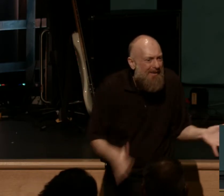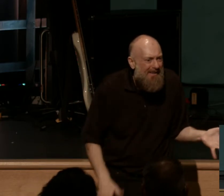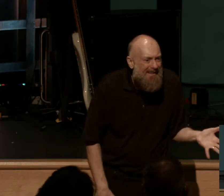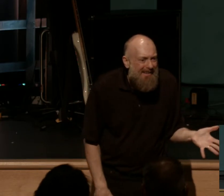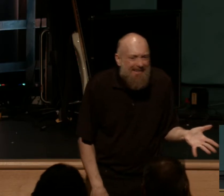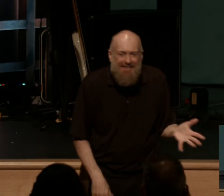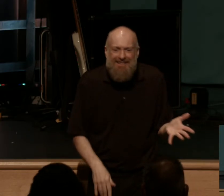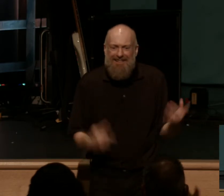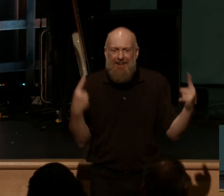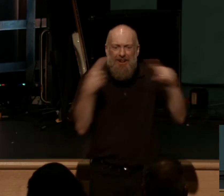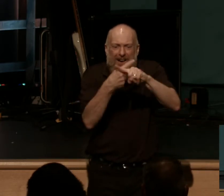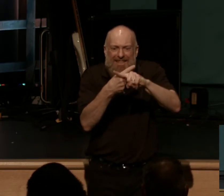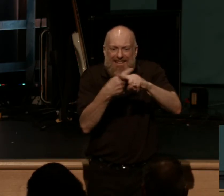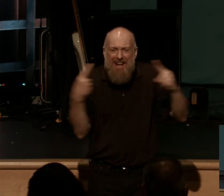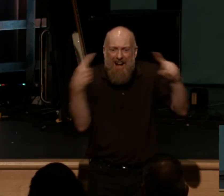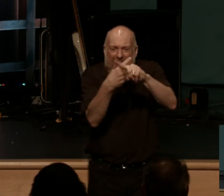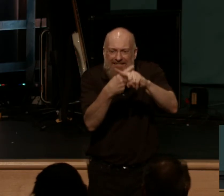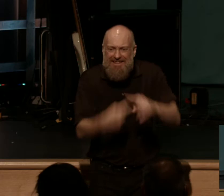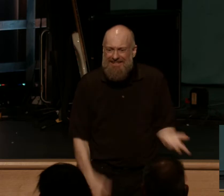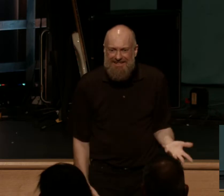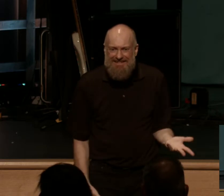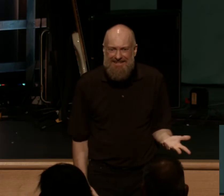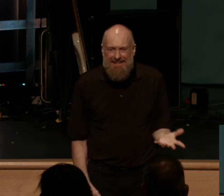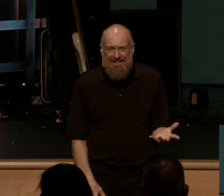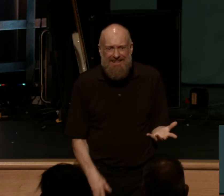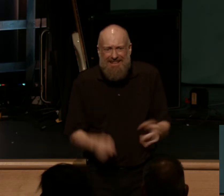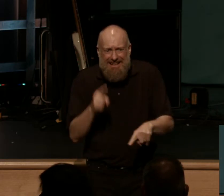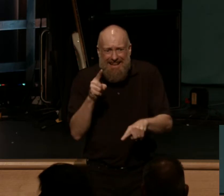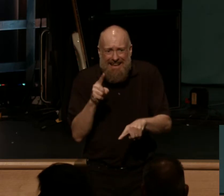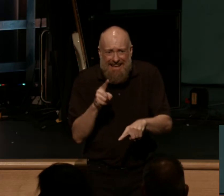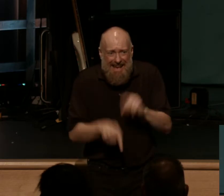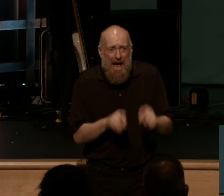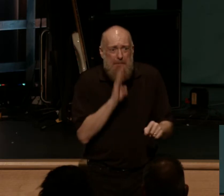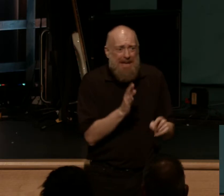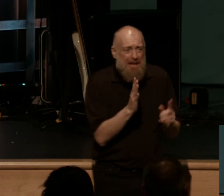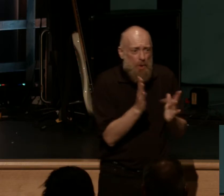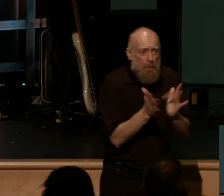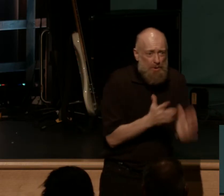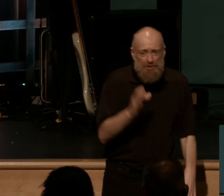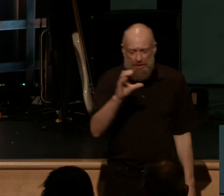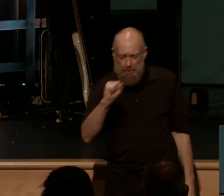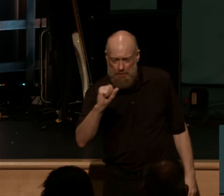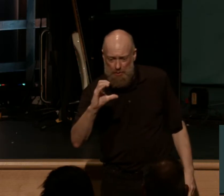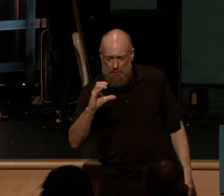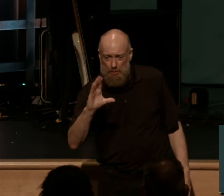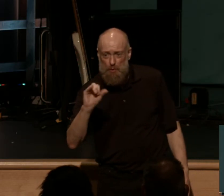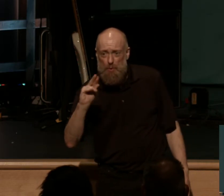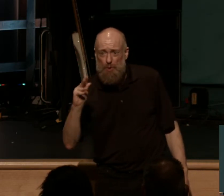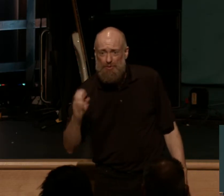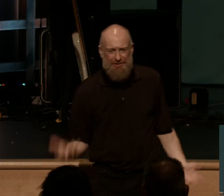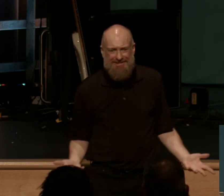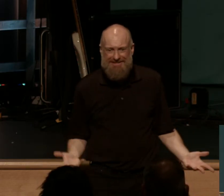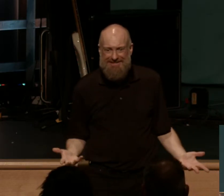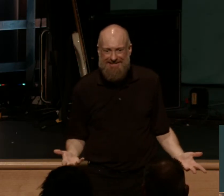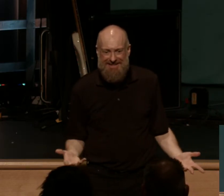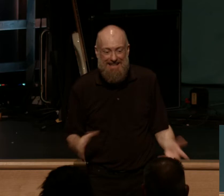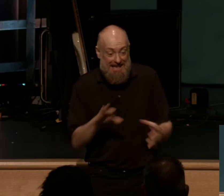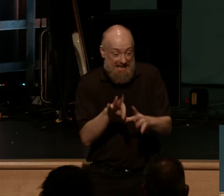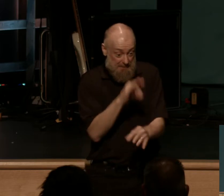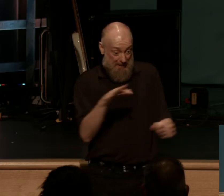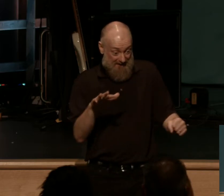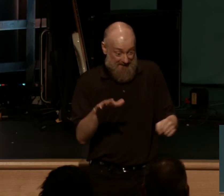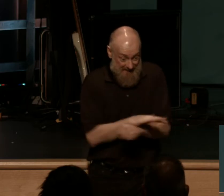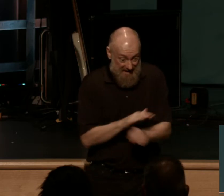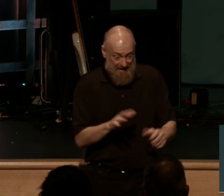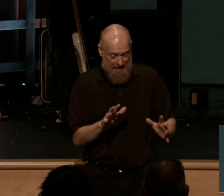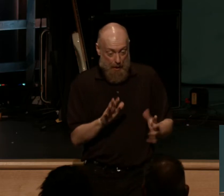They don't go together. There's no such thing as biblically a Christian Scrooge. A Spirit-filled believer in the Lord